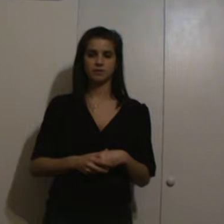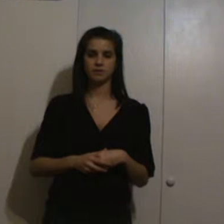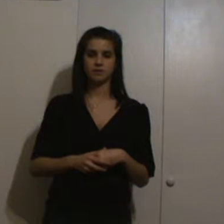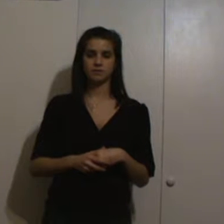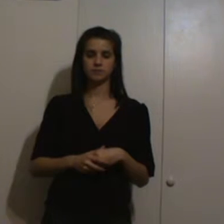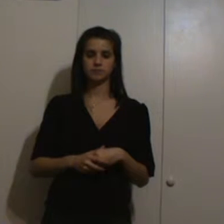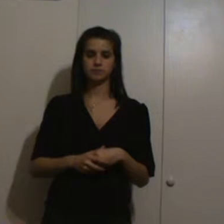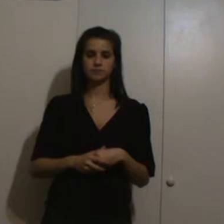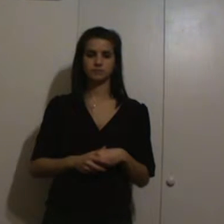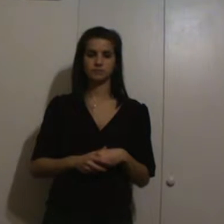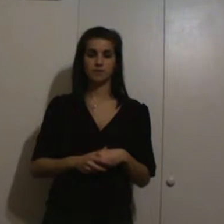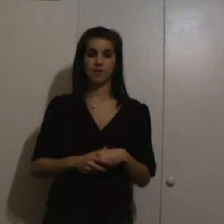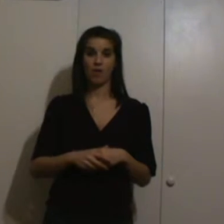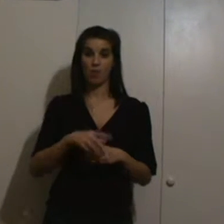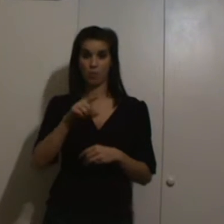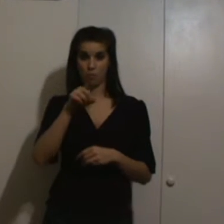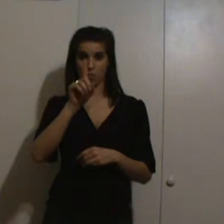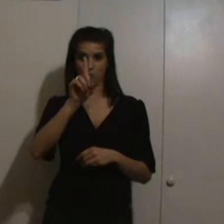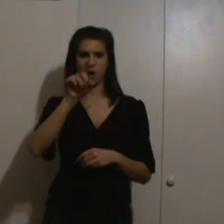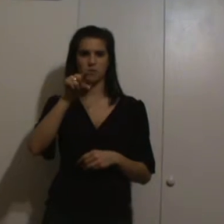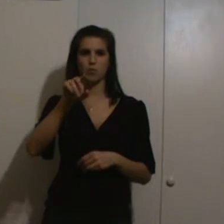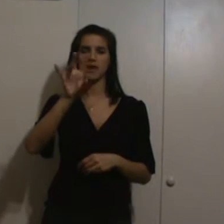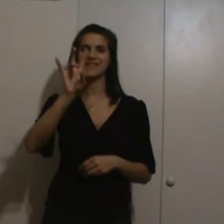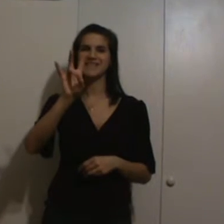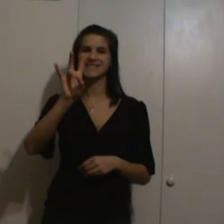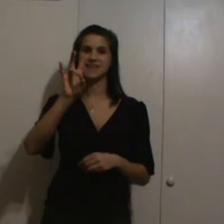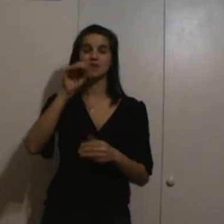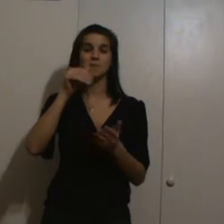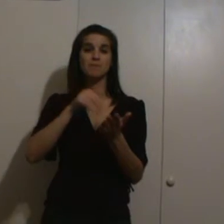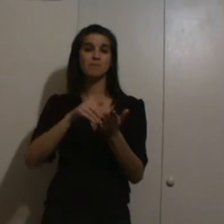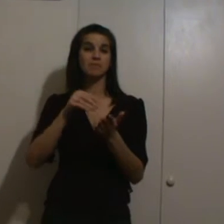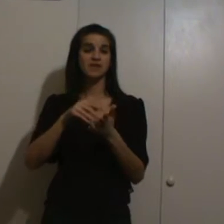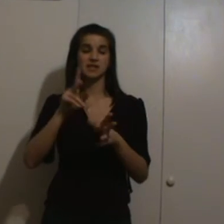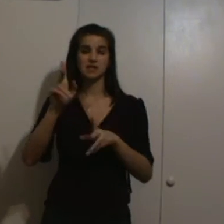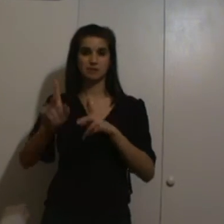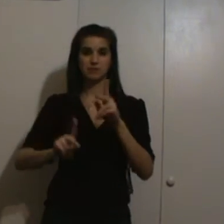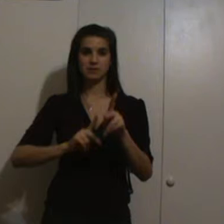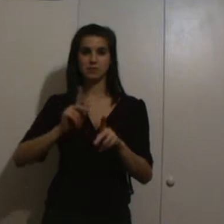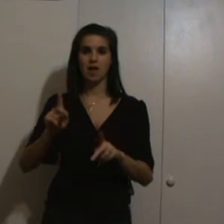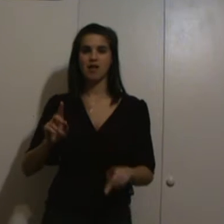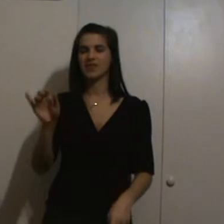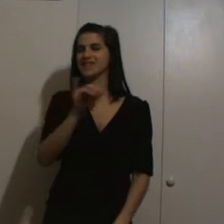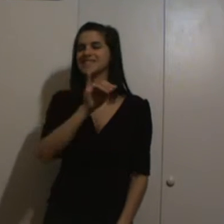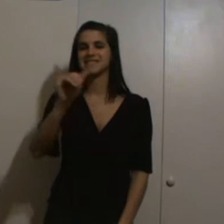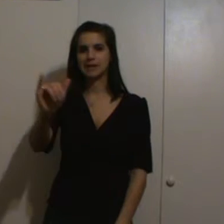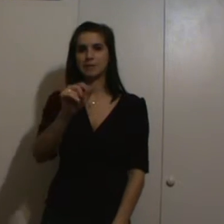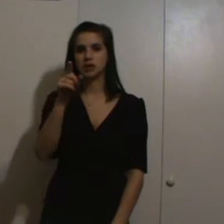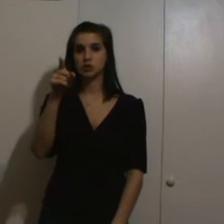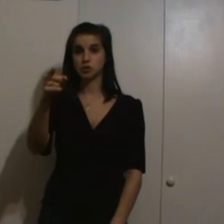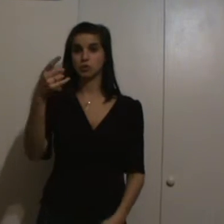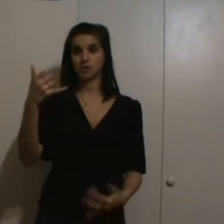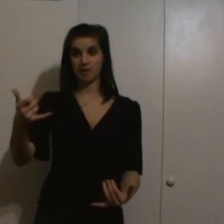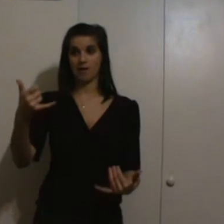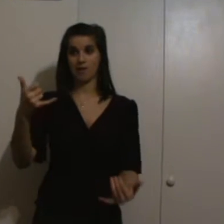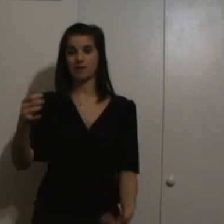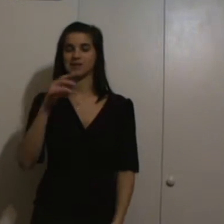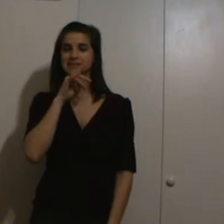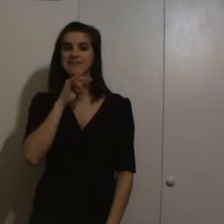were under the age of 16 years old, like yourselves. Think about that for a second. 1.7